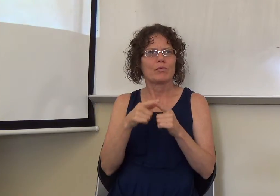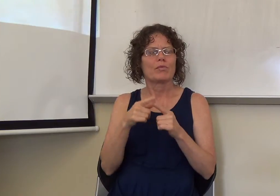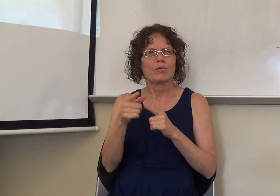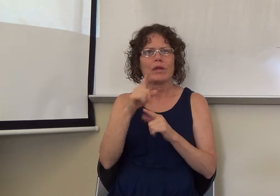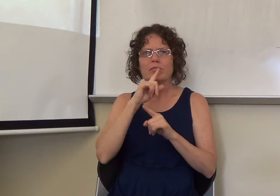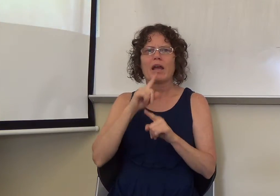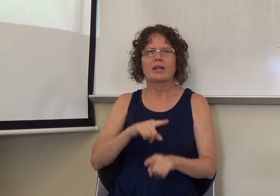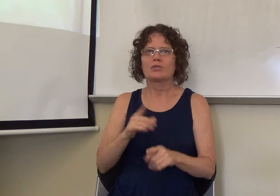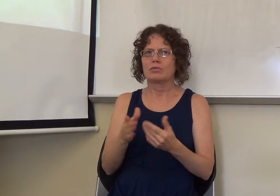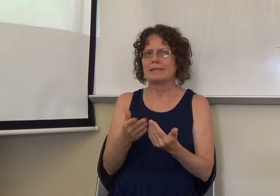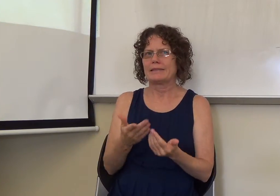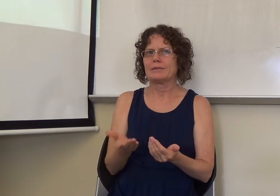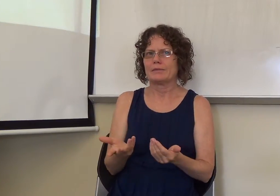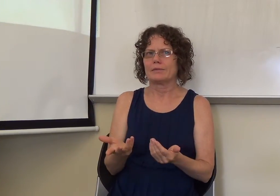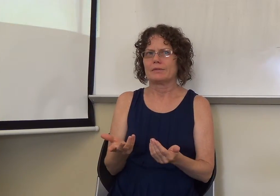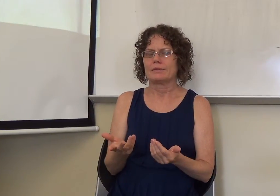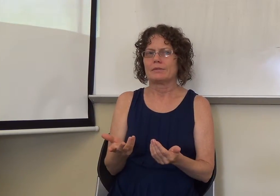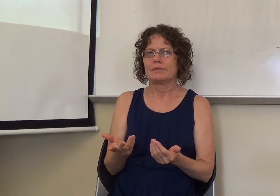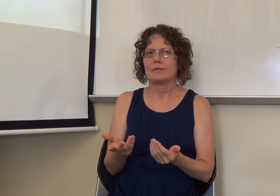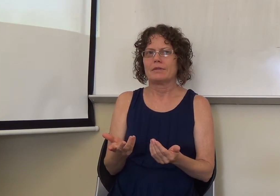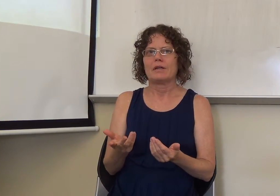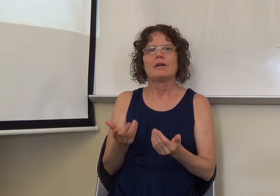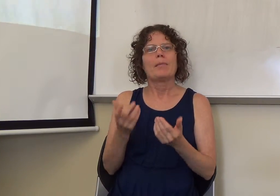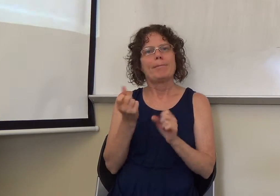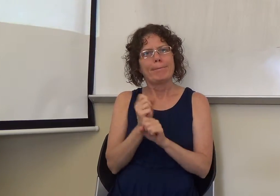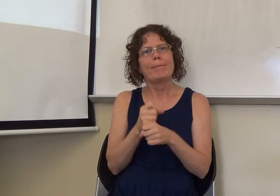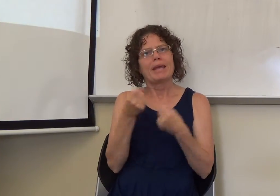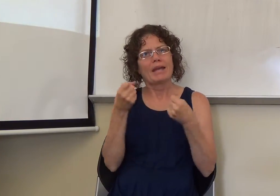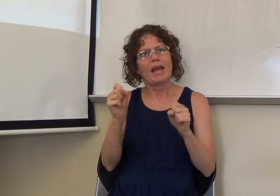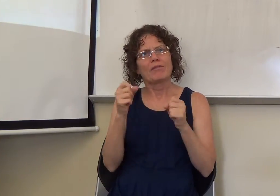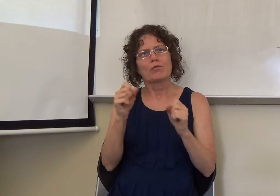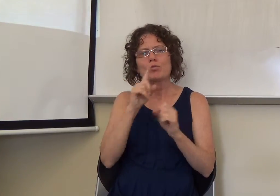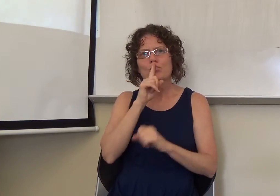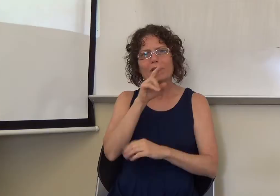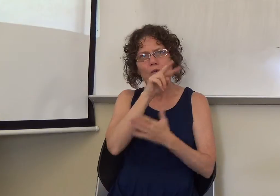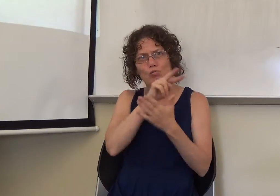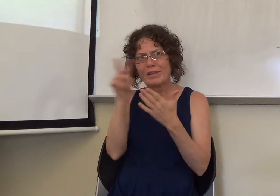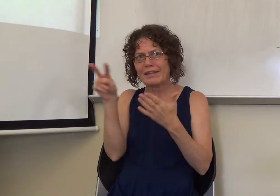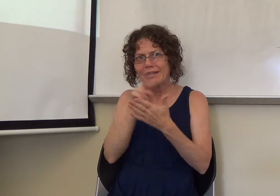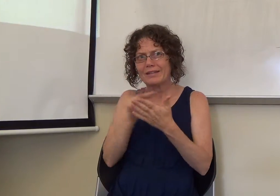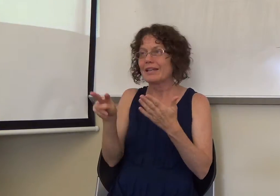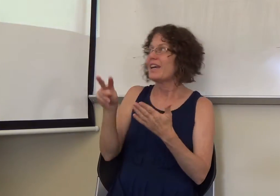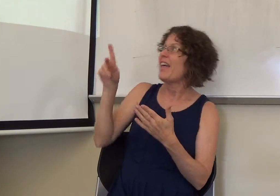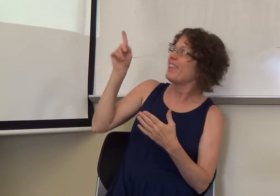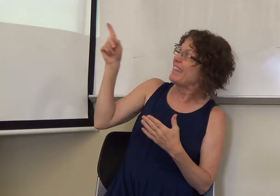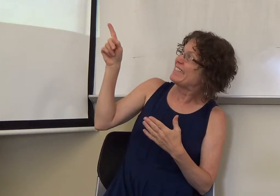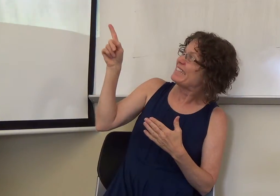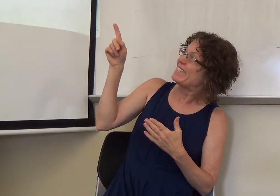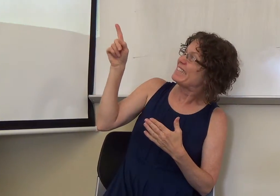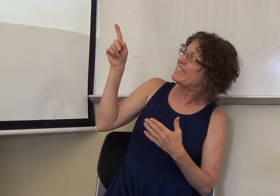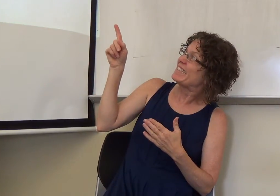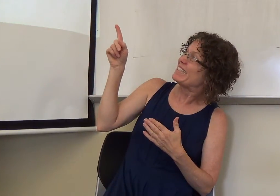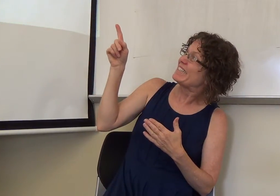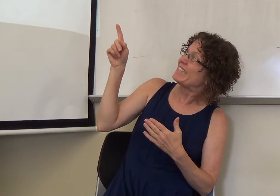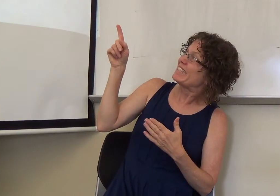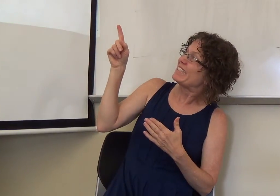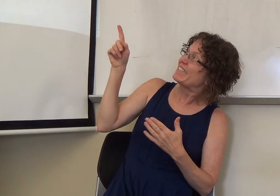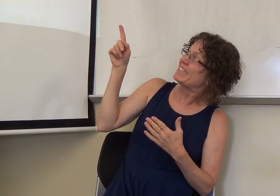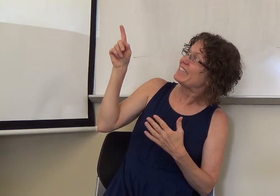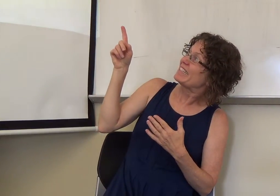it. But make an effort to read these things. Now, something like this, it's neither here nor there. It's just a